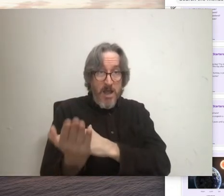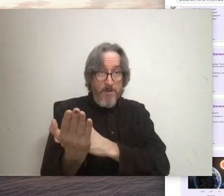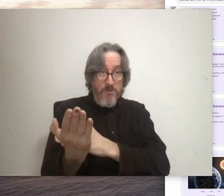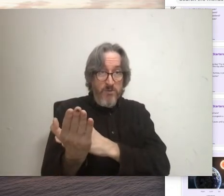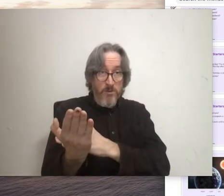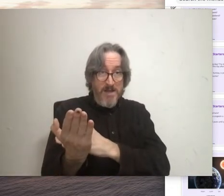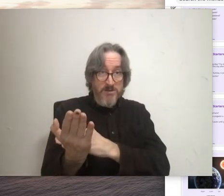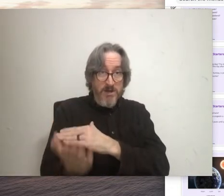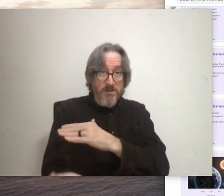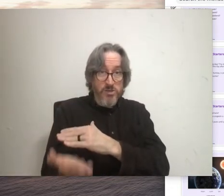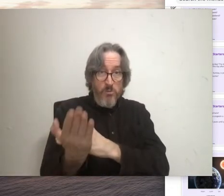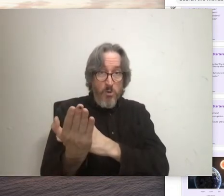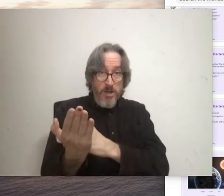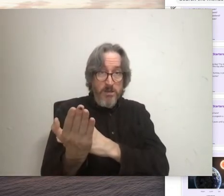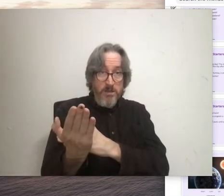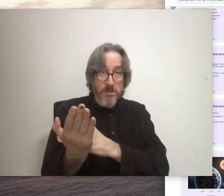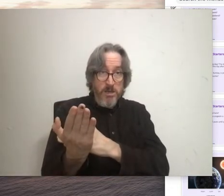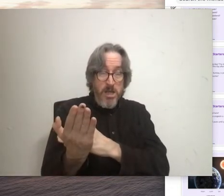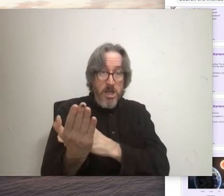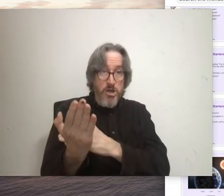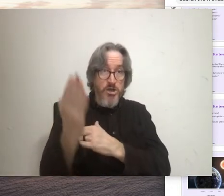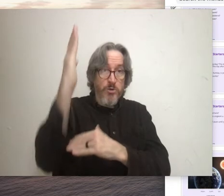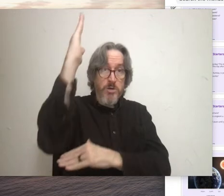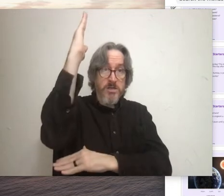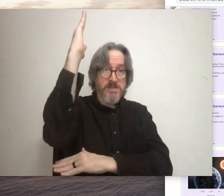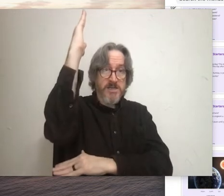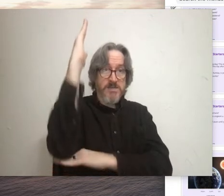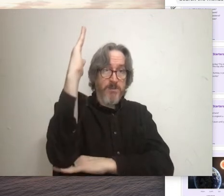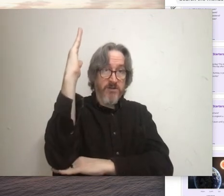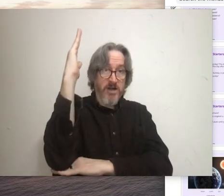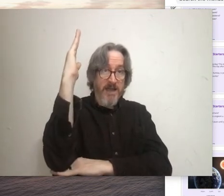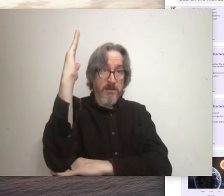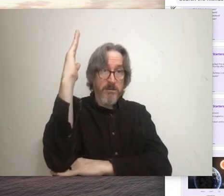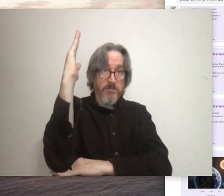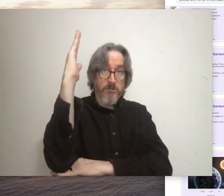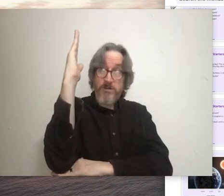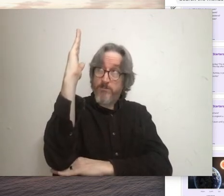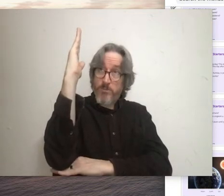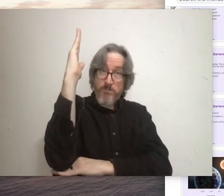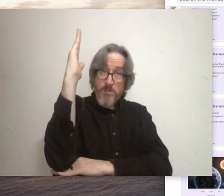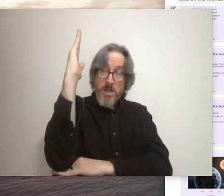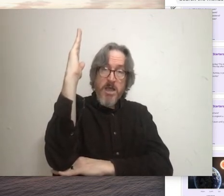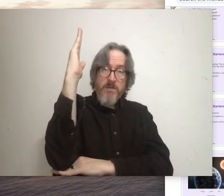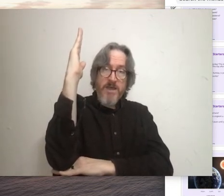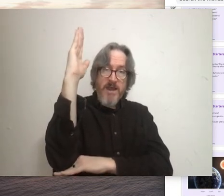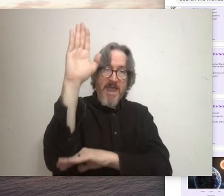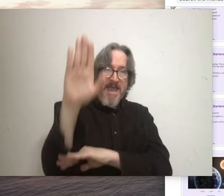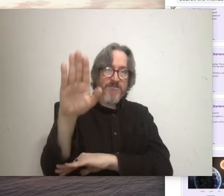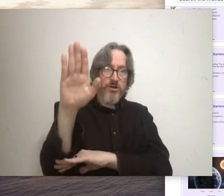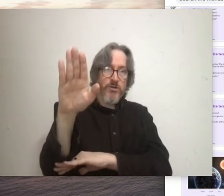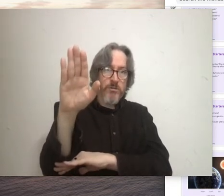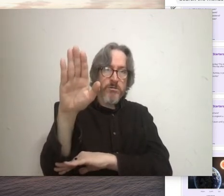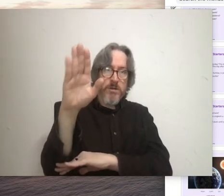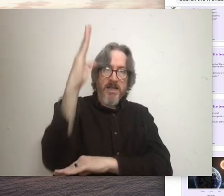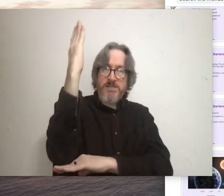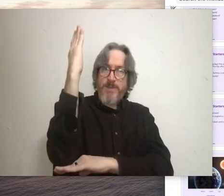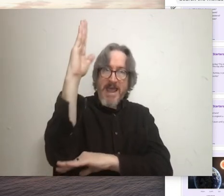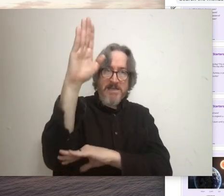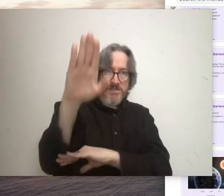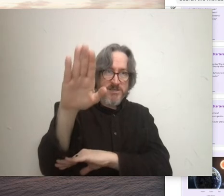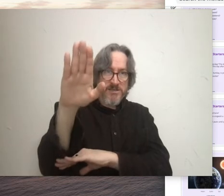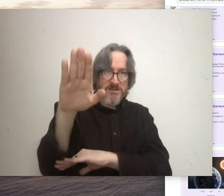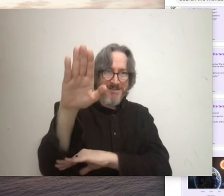coming up over the horizon, right? So morning, noon, the sun is above our head, right? Then afternoon,